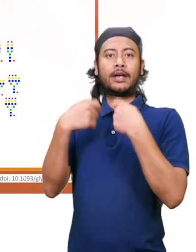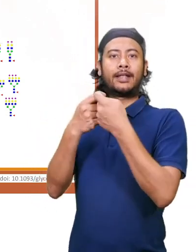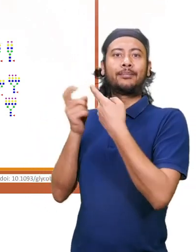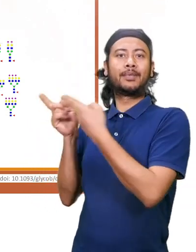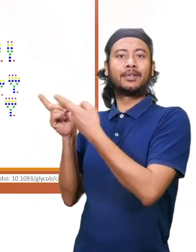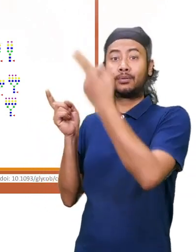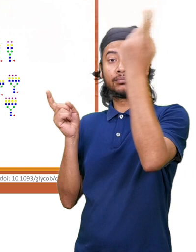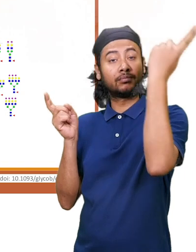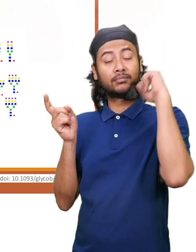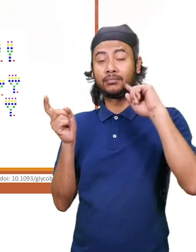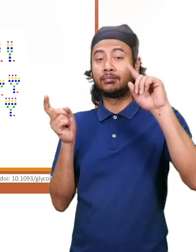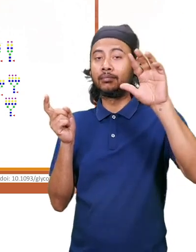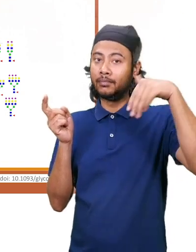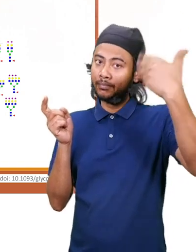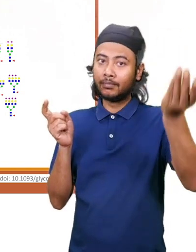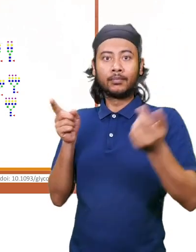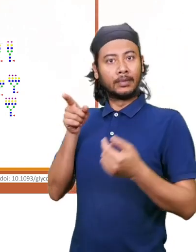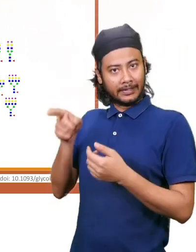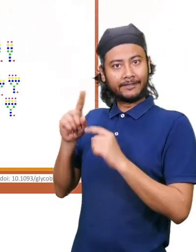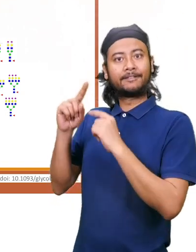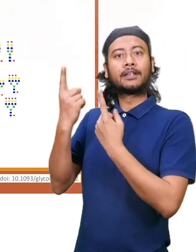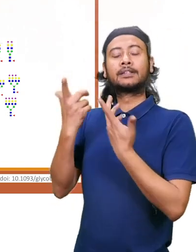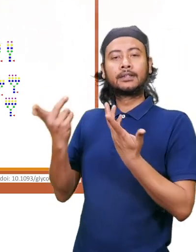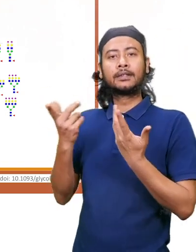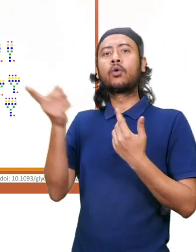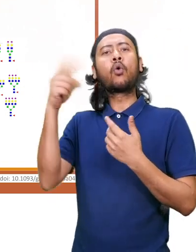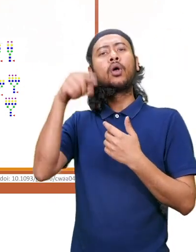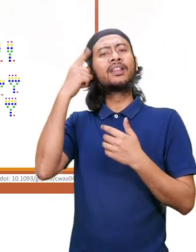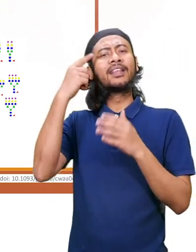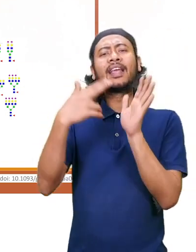was not expected in the coronaviruses.